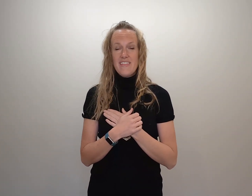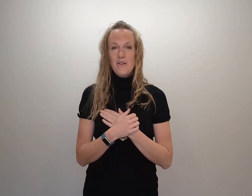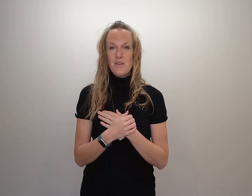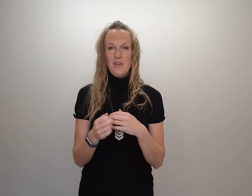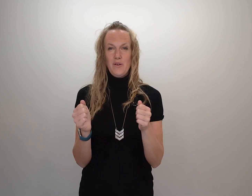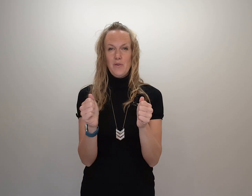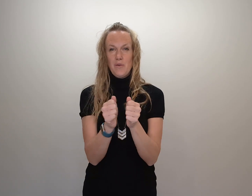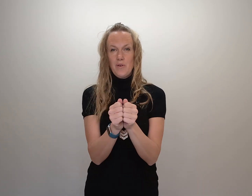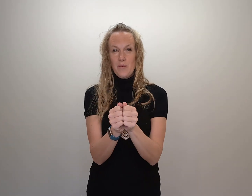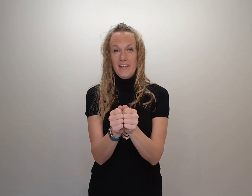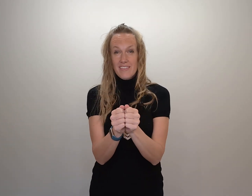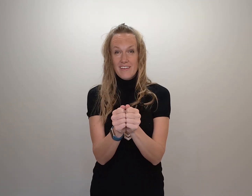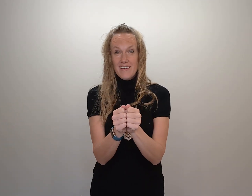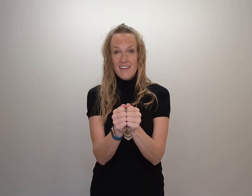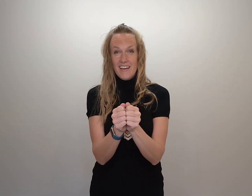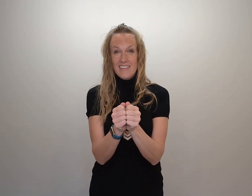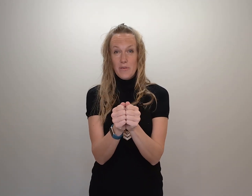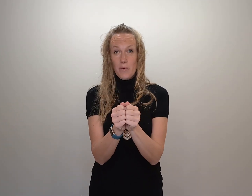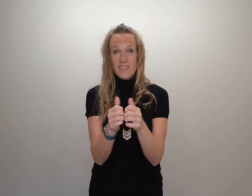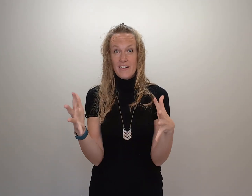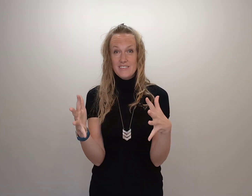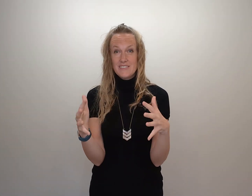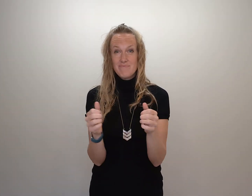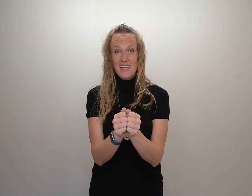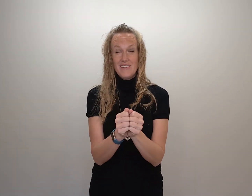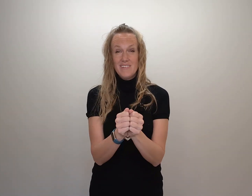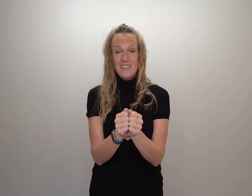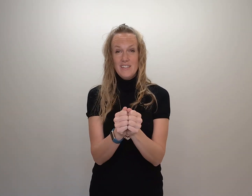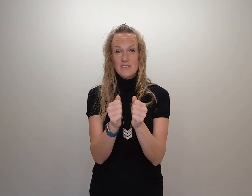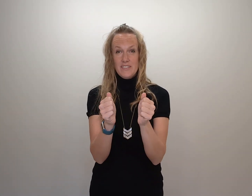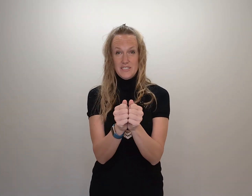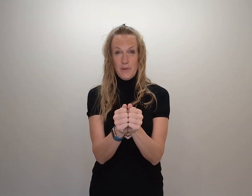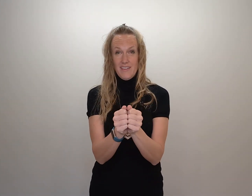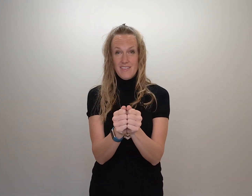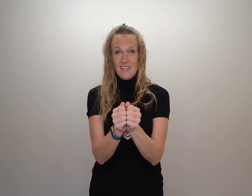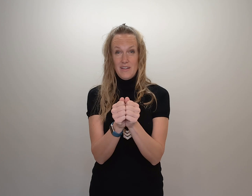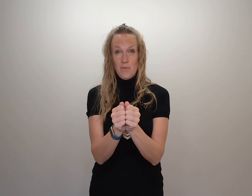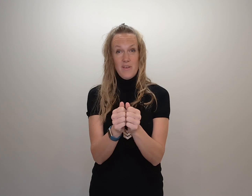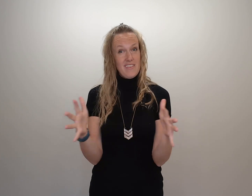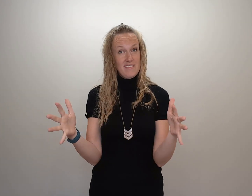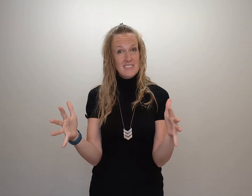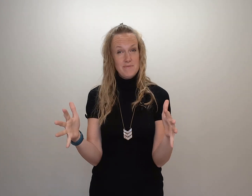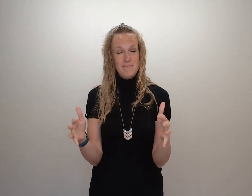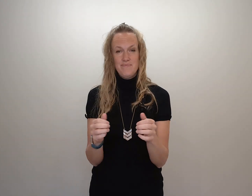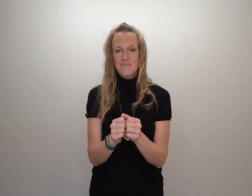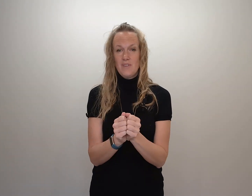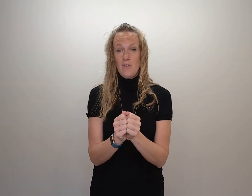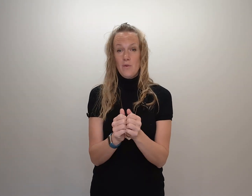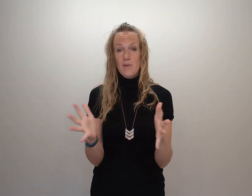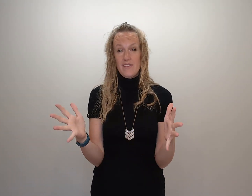Without you. With, and then without. Okay, so this is with, without.